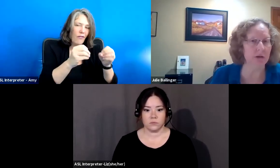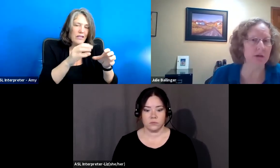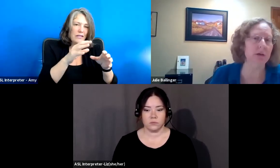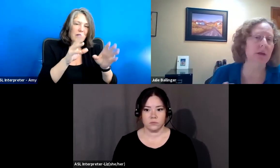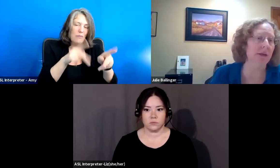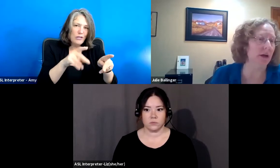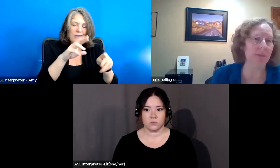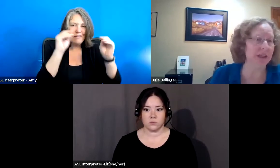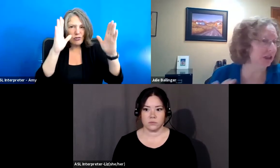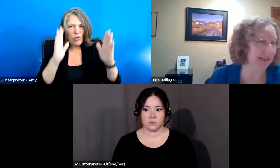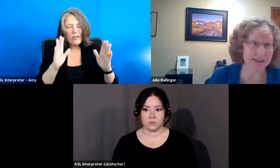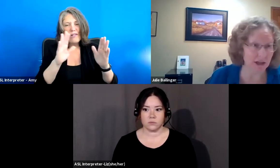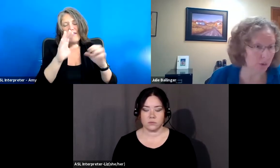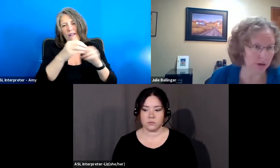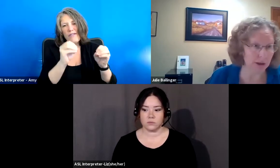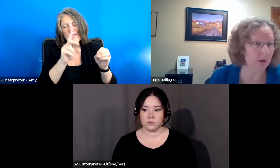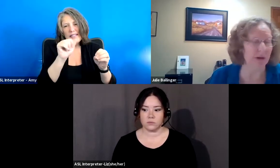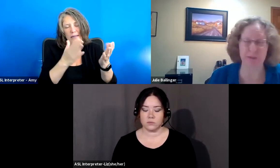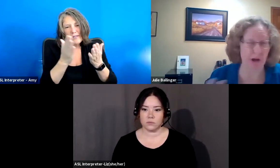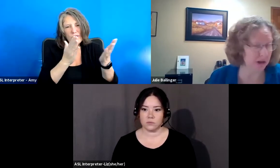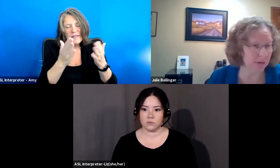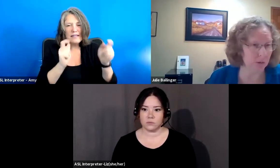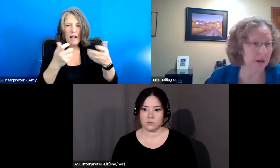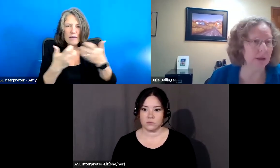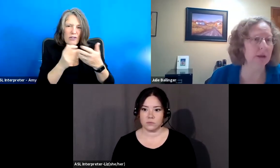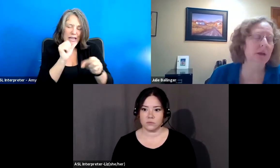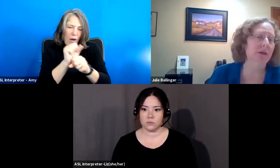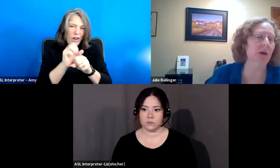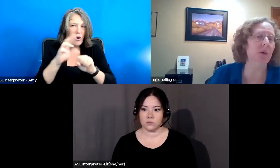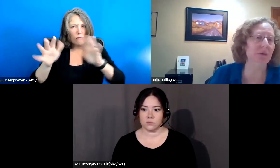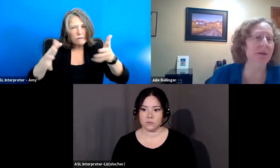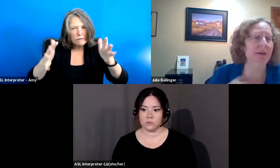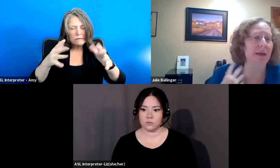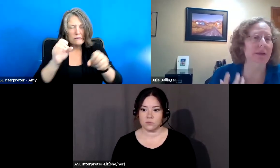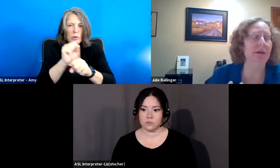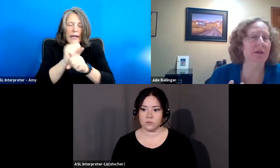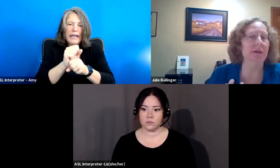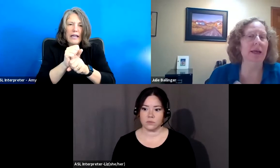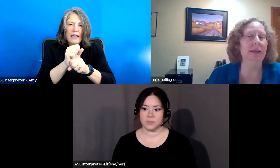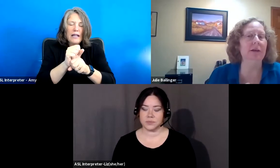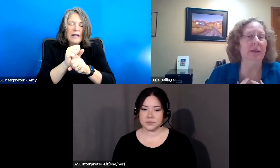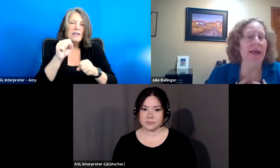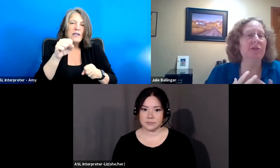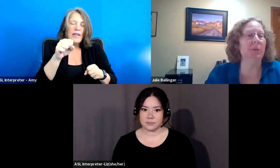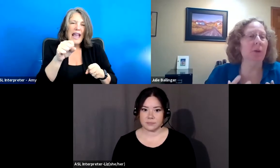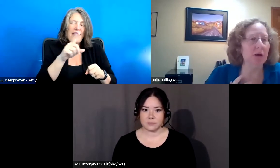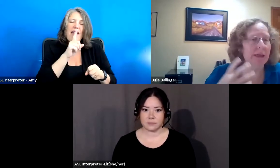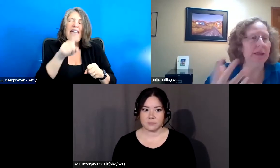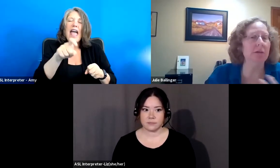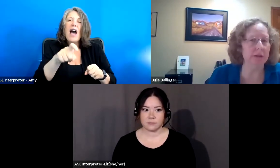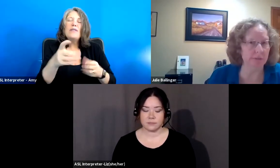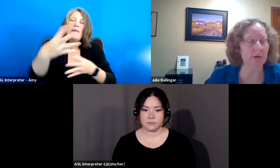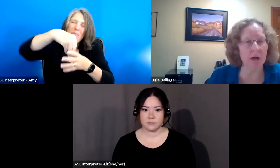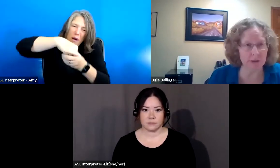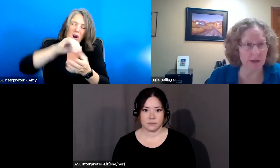or the instructor. The accommodation is not working or it's partially working. So yeah, they have to be part of